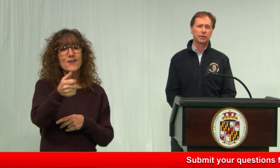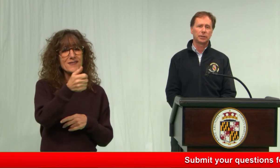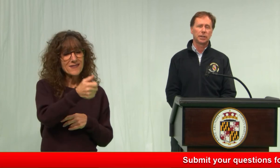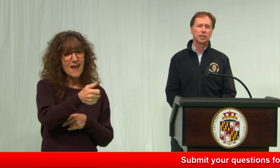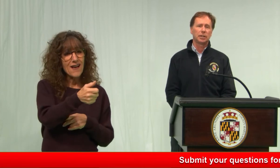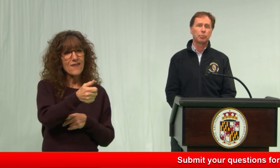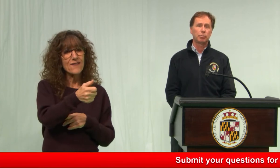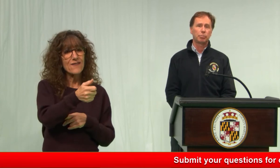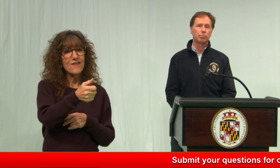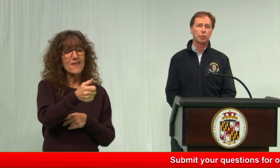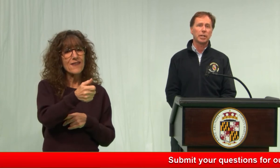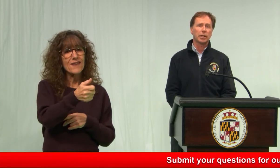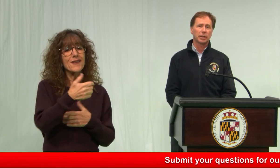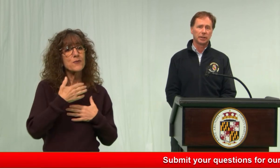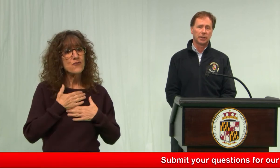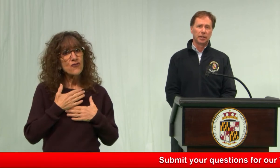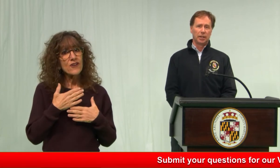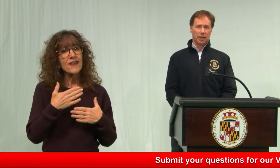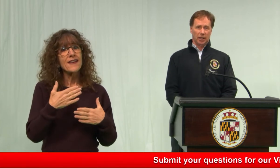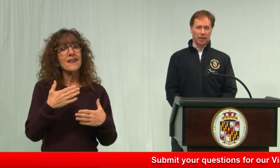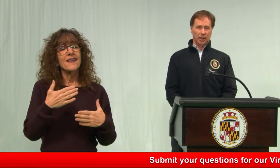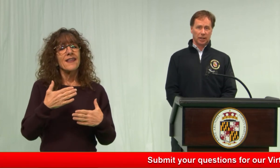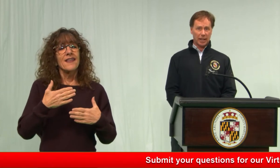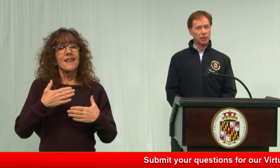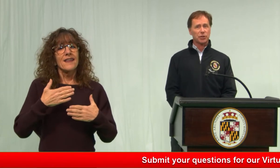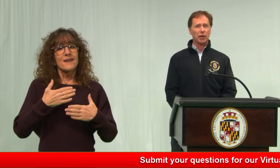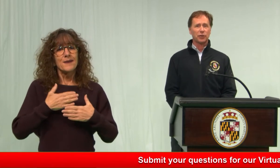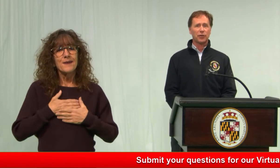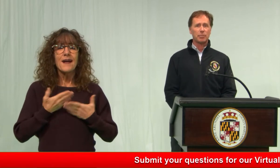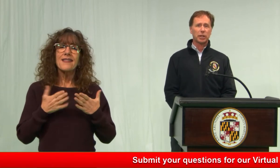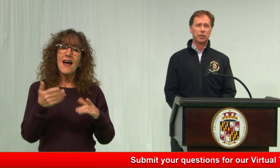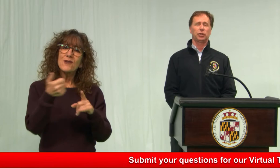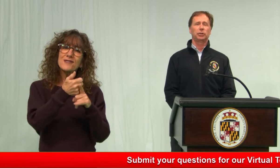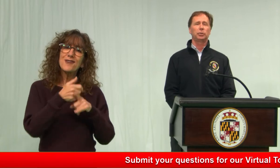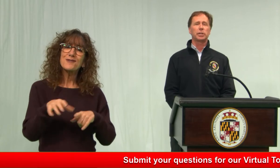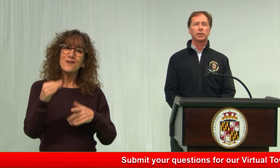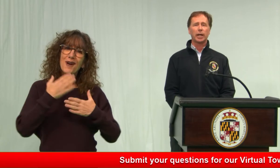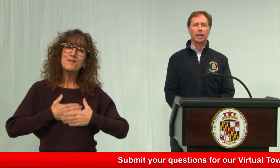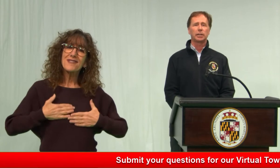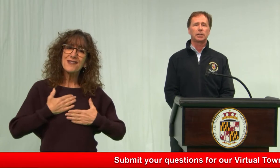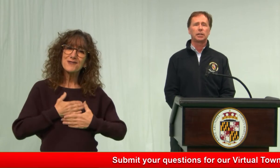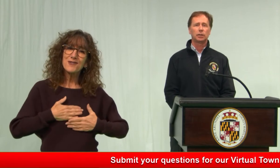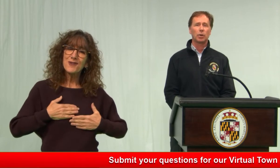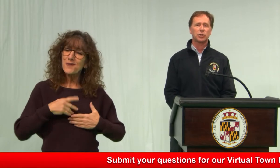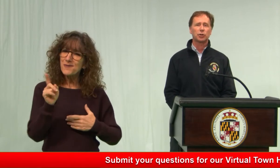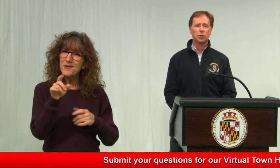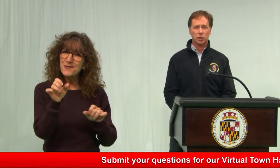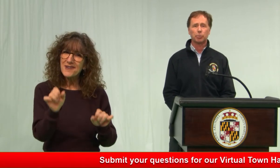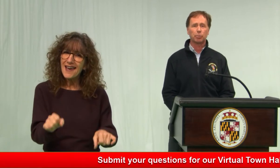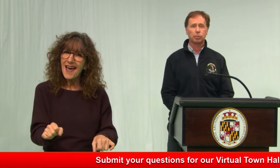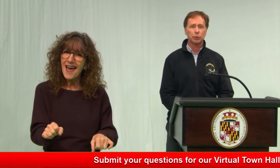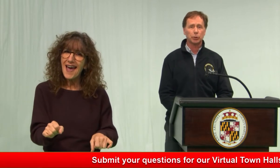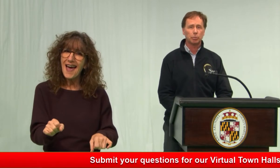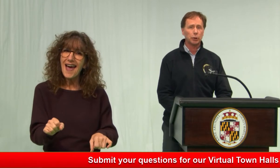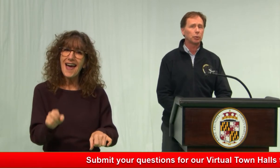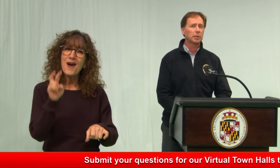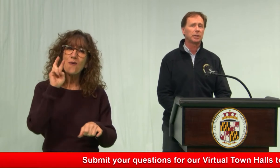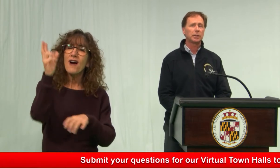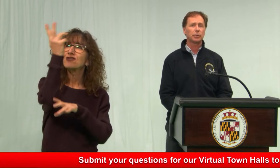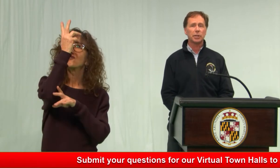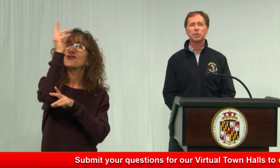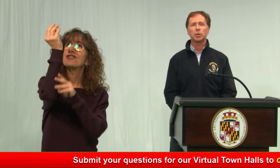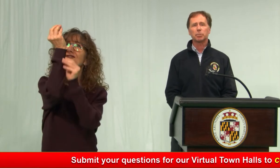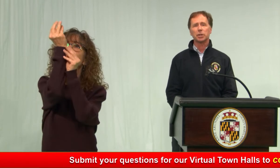yourself. Breathe. Allow yourself to find pleasure where you can. Watch the trees